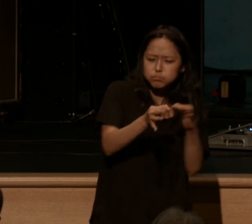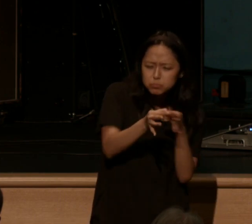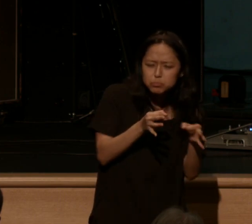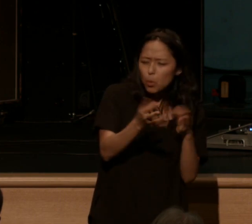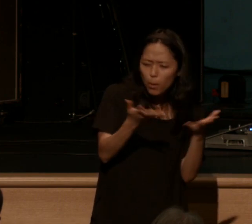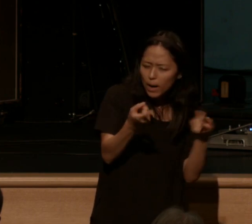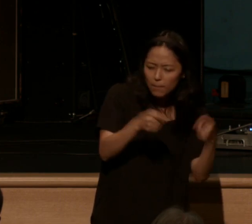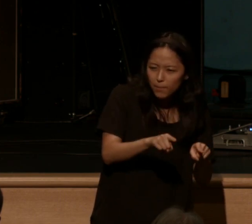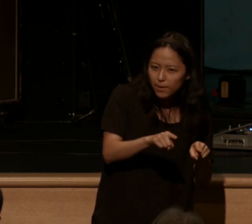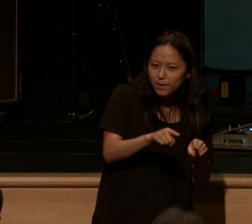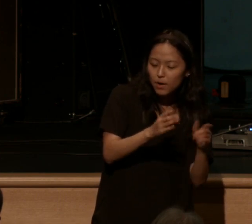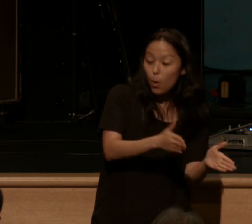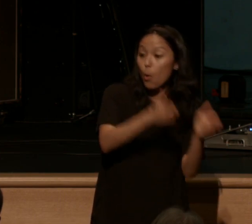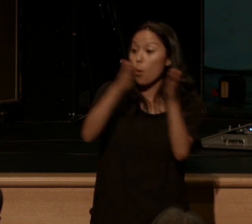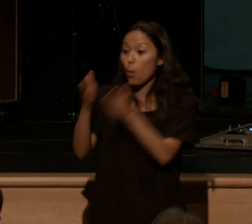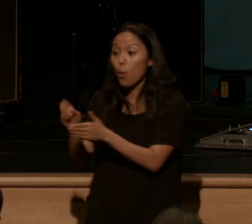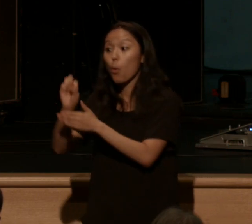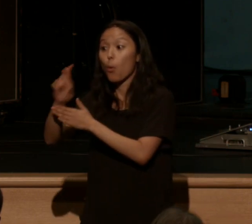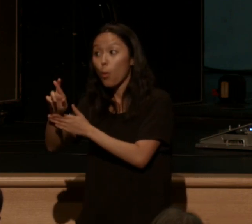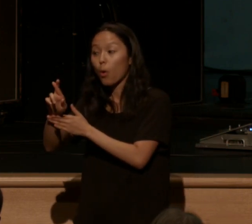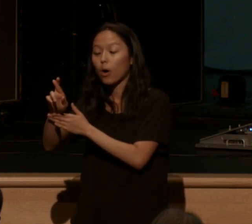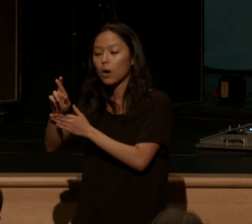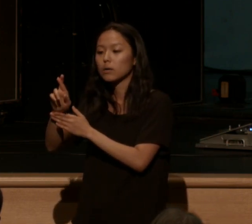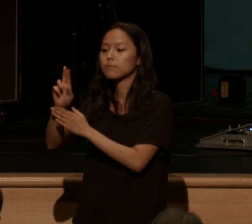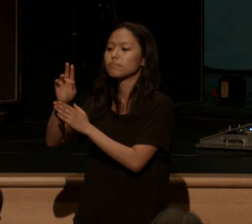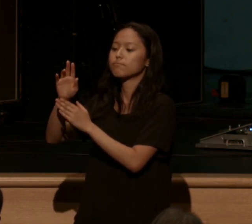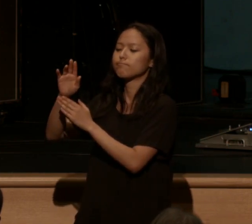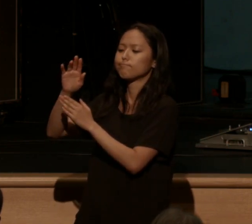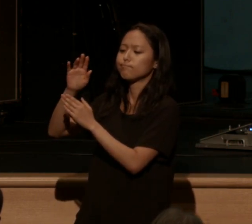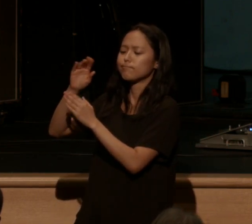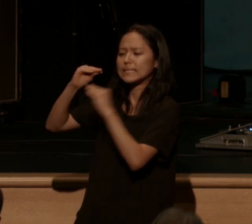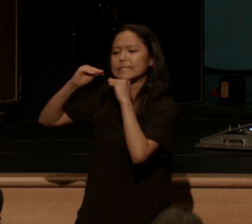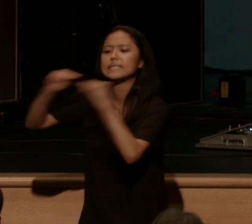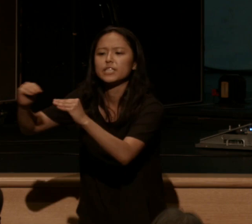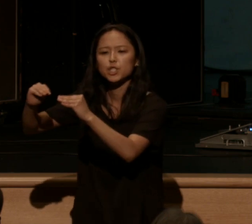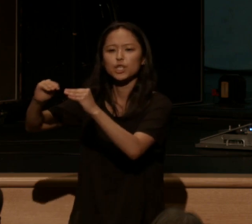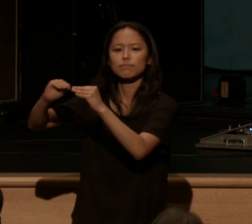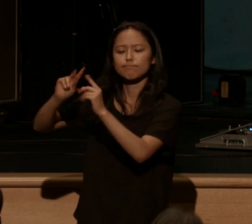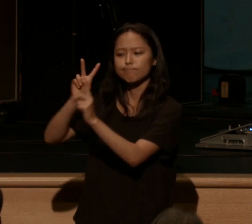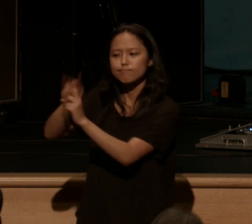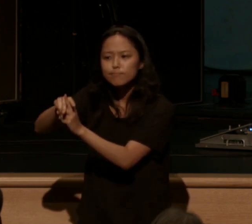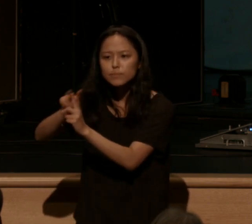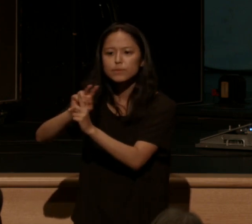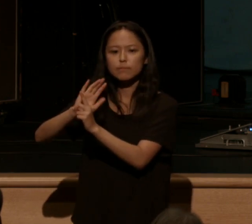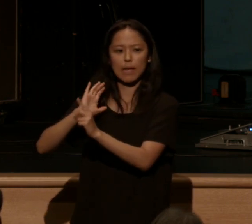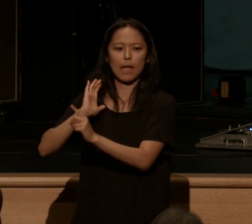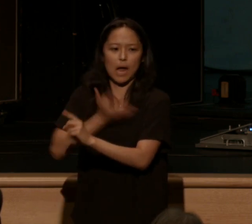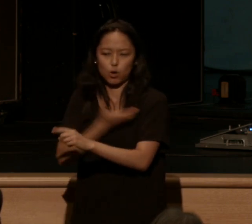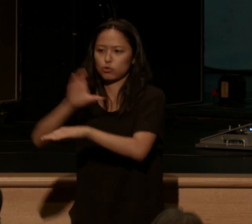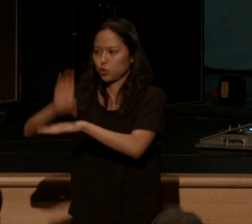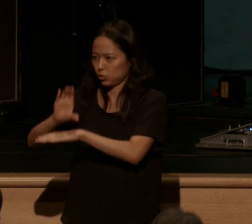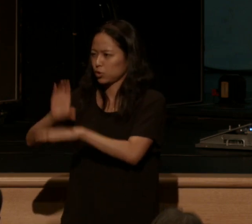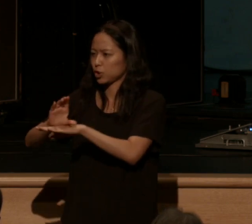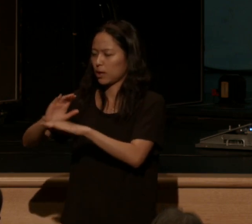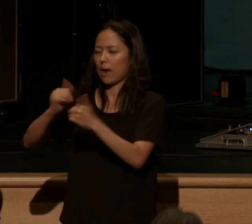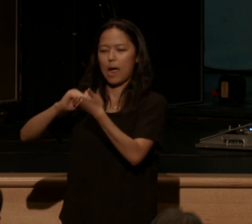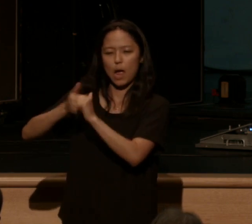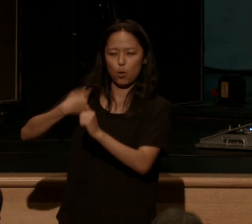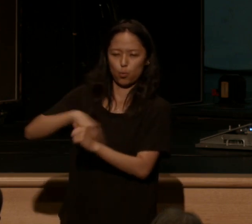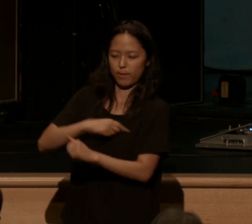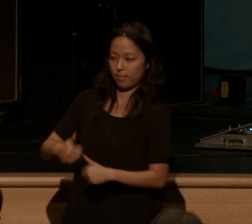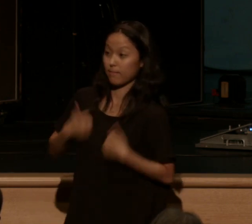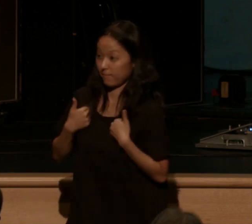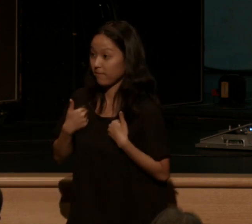for us what happened, not to happen again? Or is it prescribing for the church the way that we should live and how we should